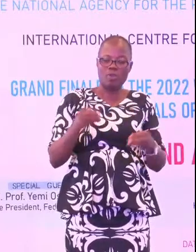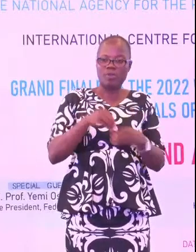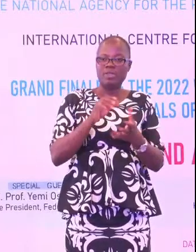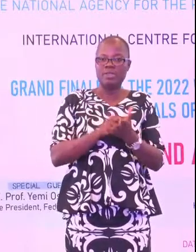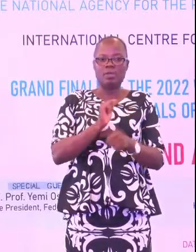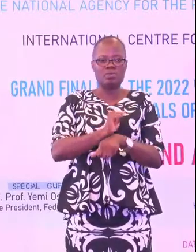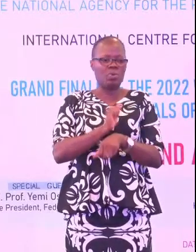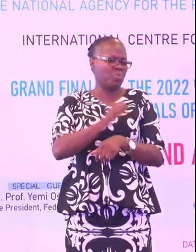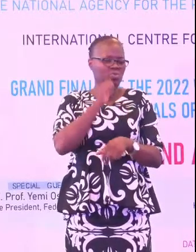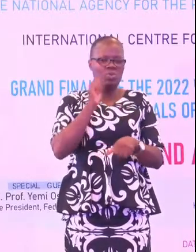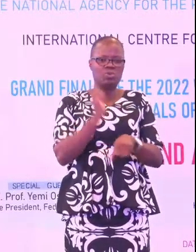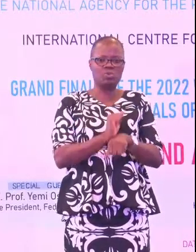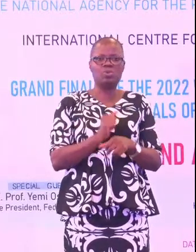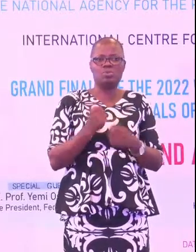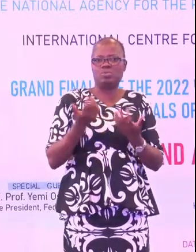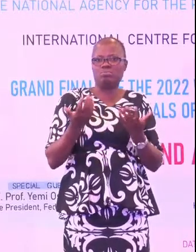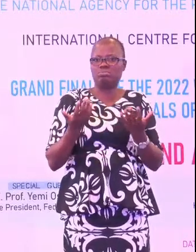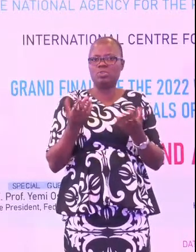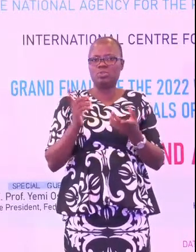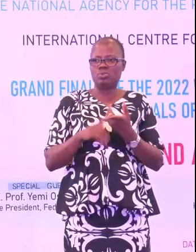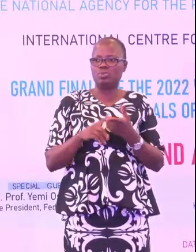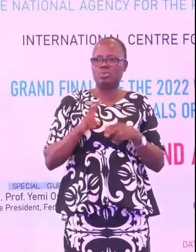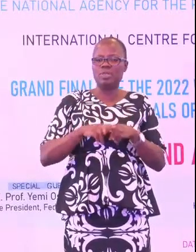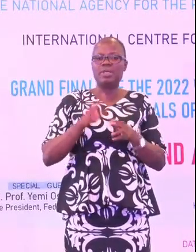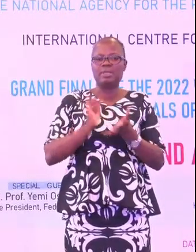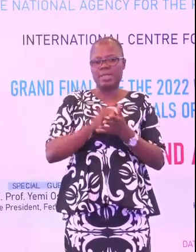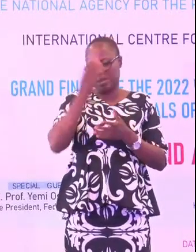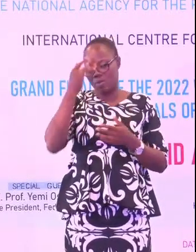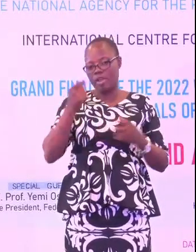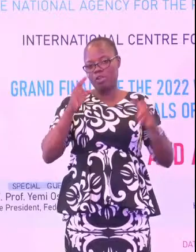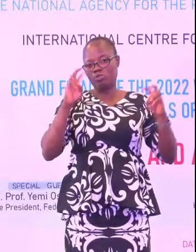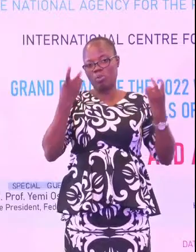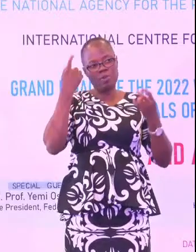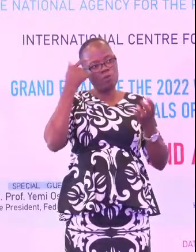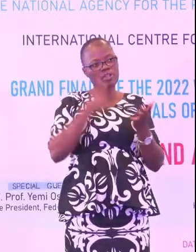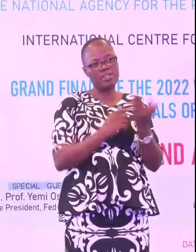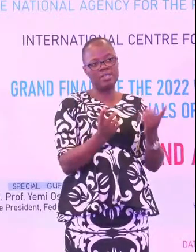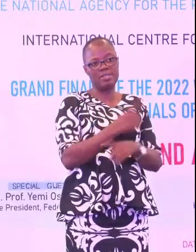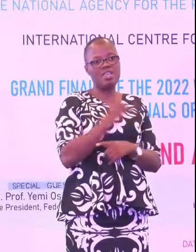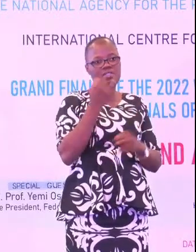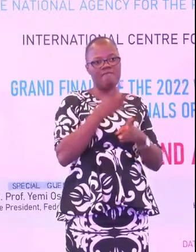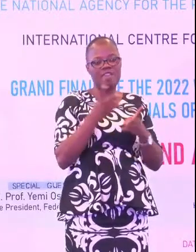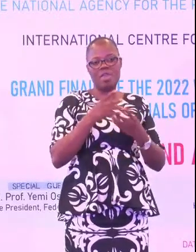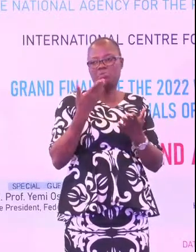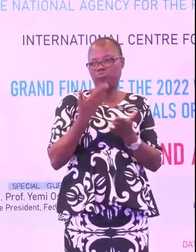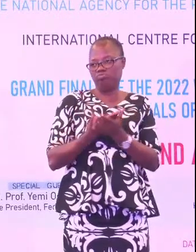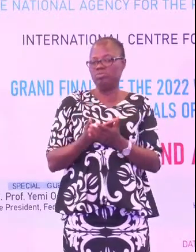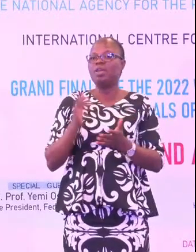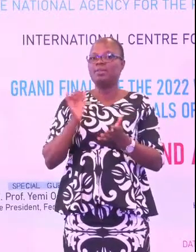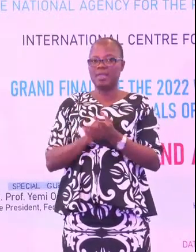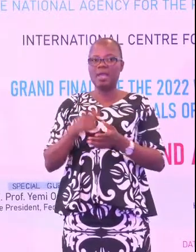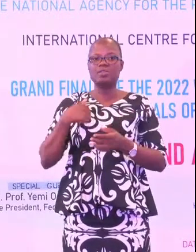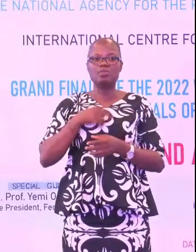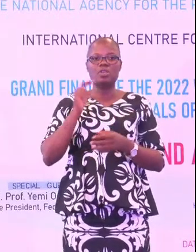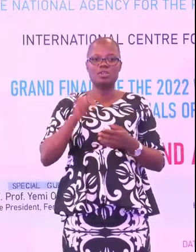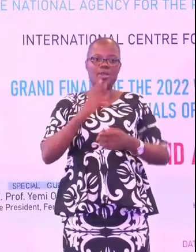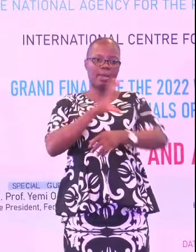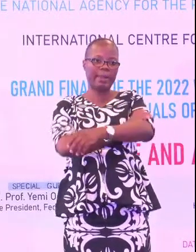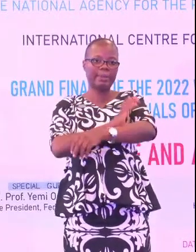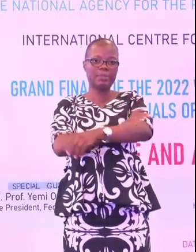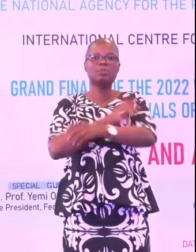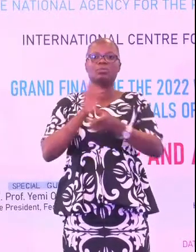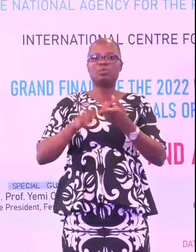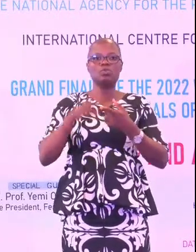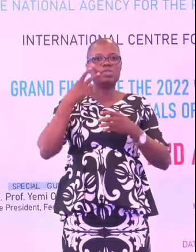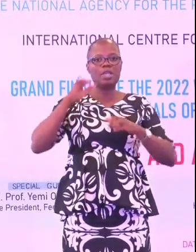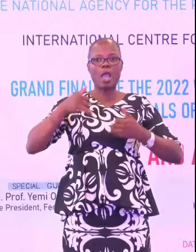the web you see, and that is where the topic for this particular day is very apt, that you need capacity to see how